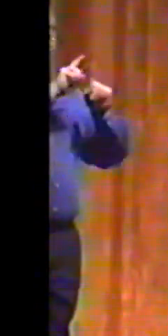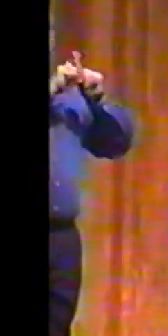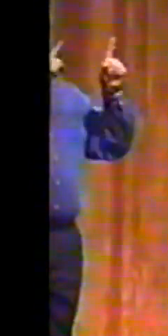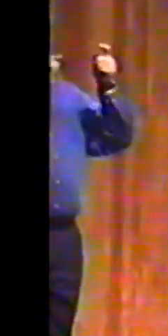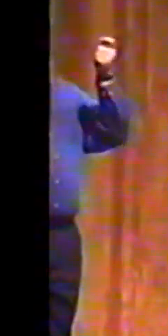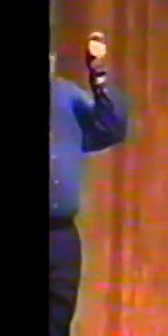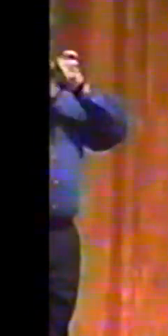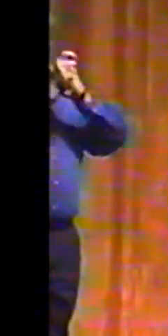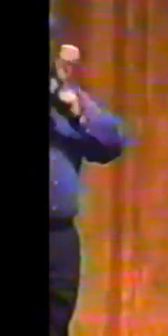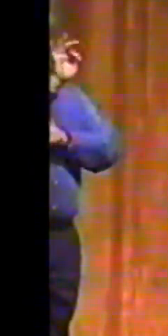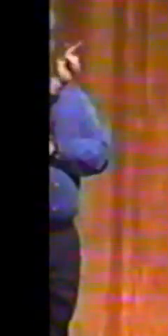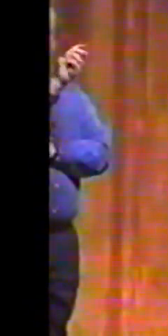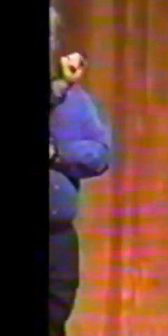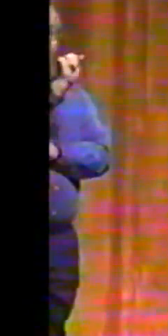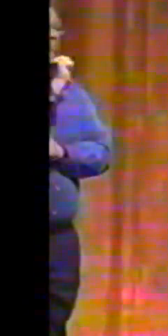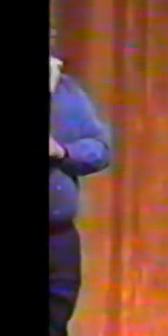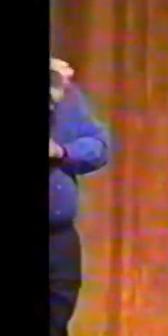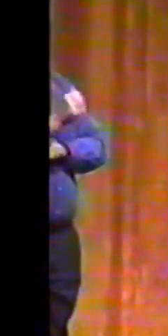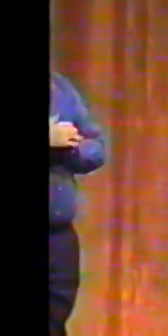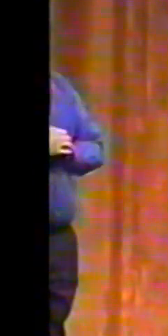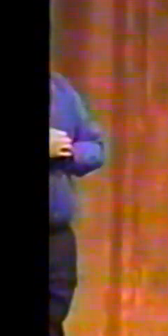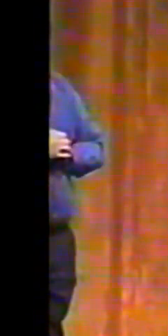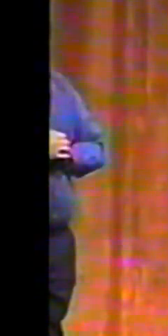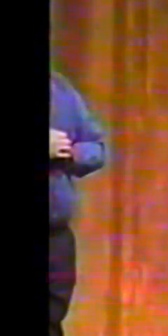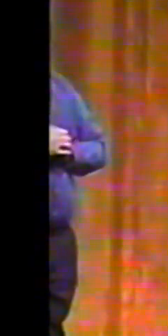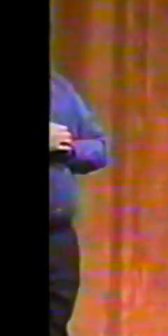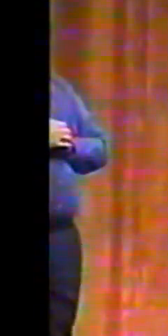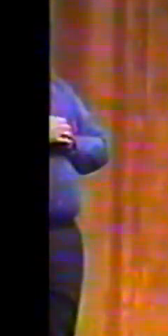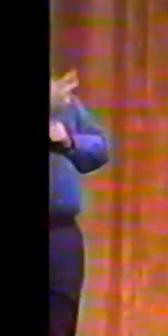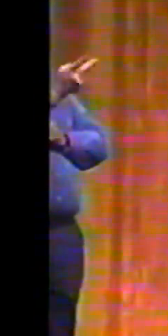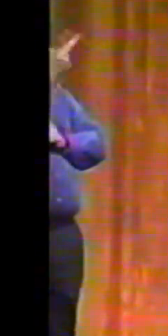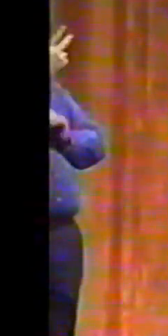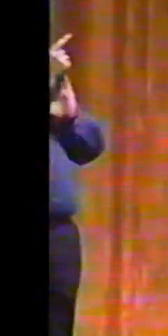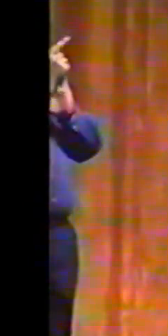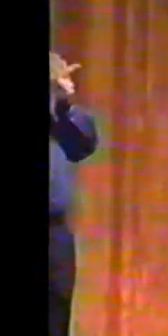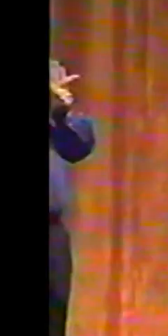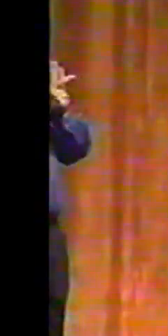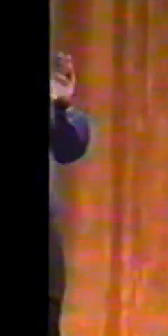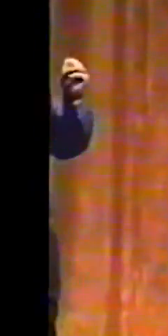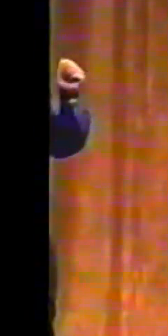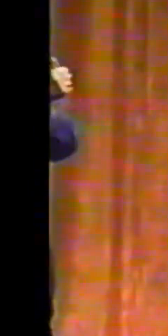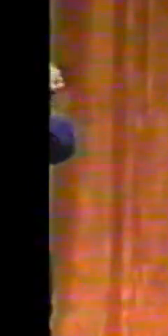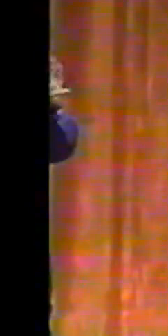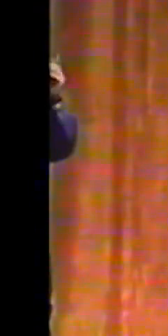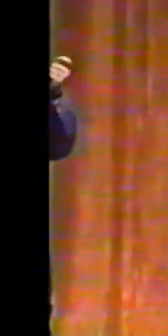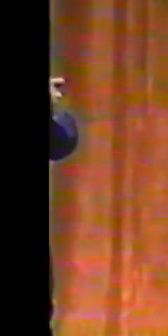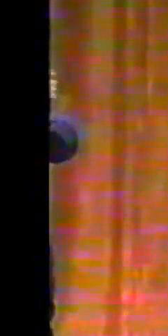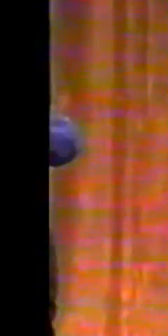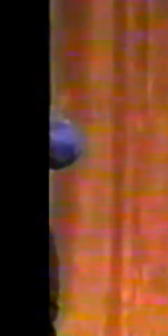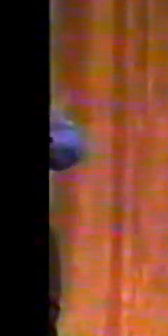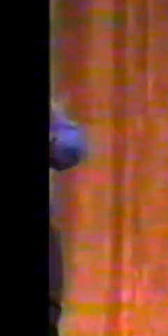not have changed the basic facts that the 96 law, there were two laws, by the way, that changed immigration